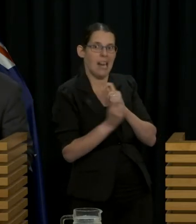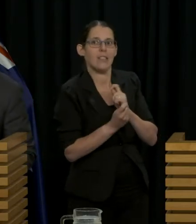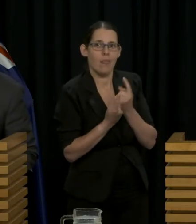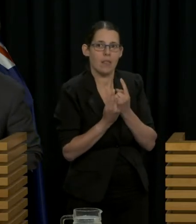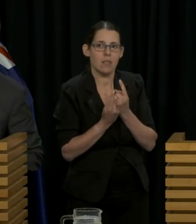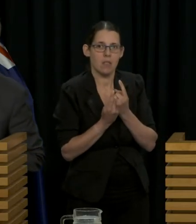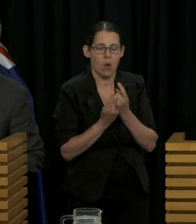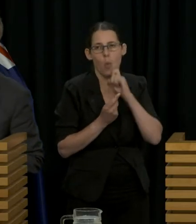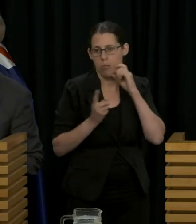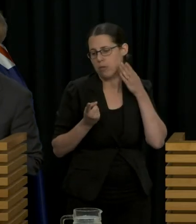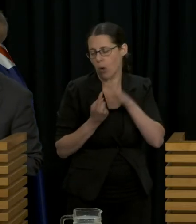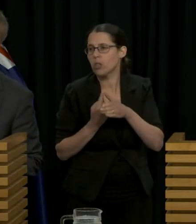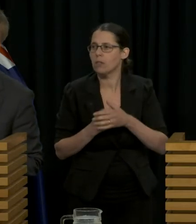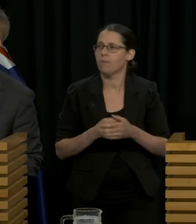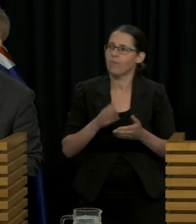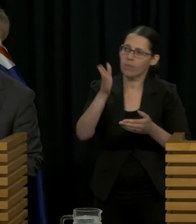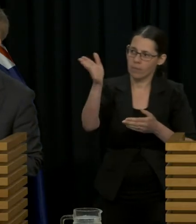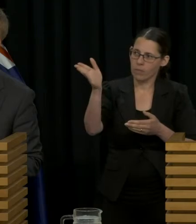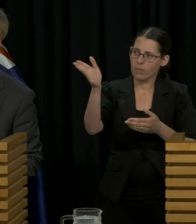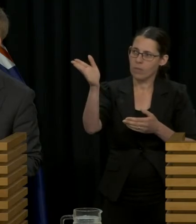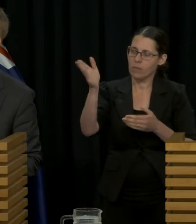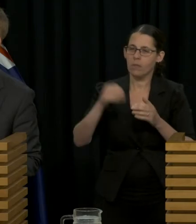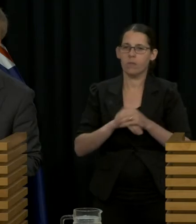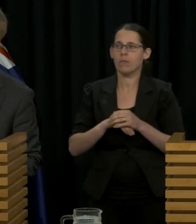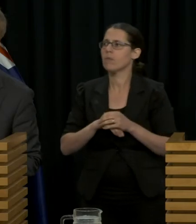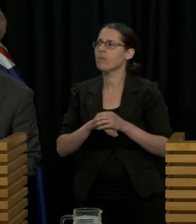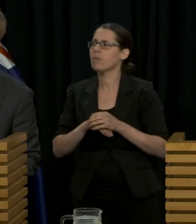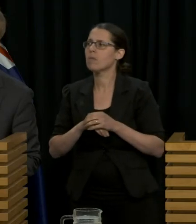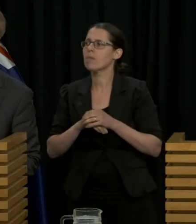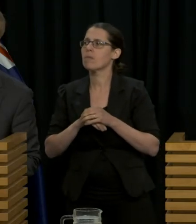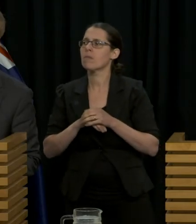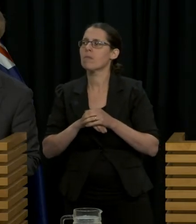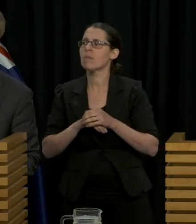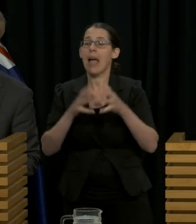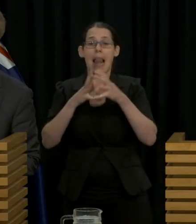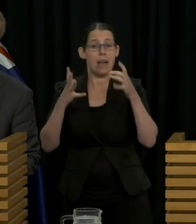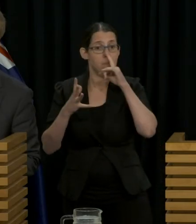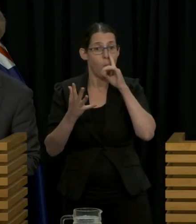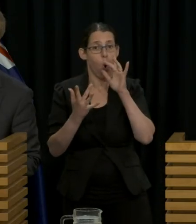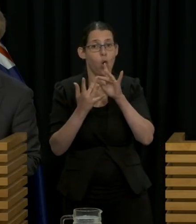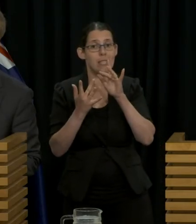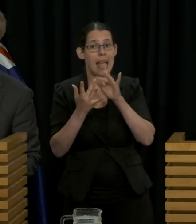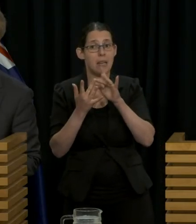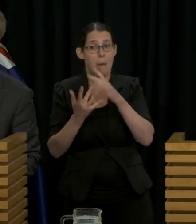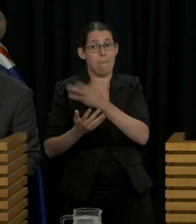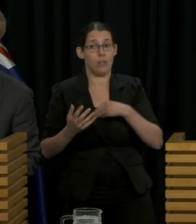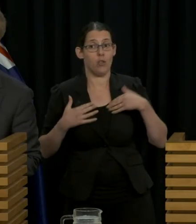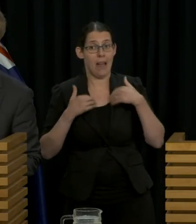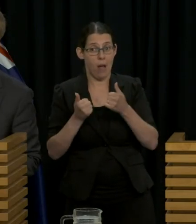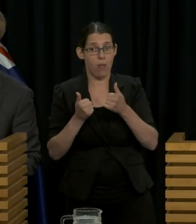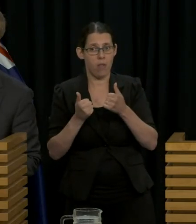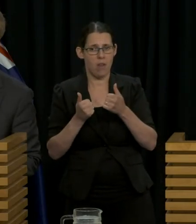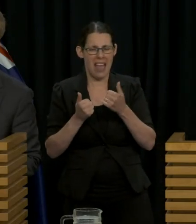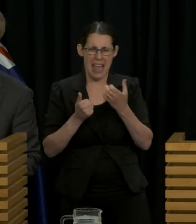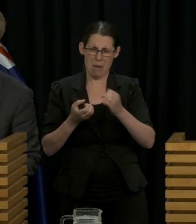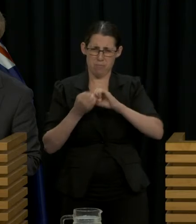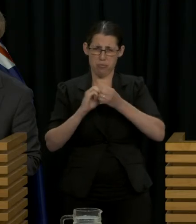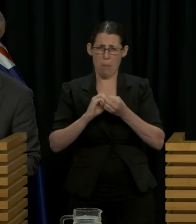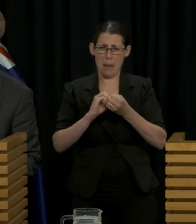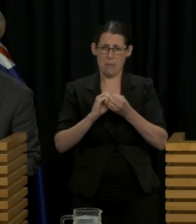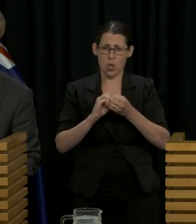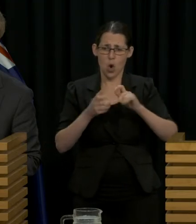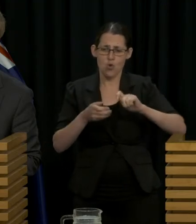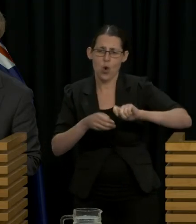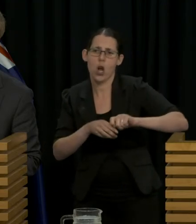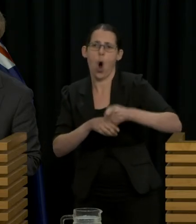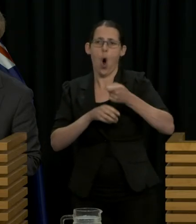Yeah. A large proportion of people have been contacting the Ministry of Health having issues with enabling the Bluetooth function on the trace wrap. So